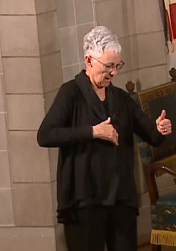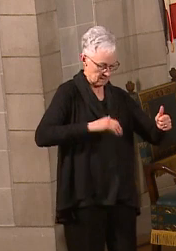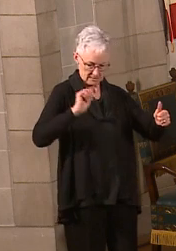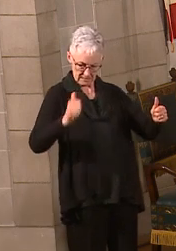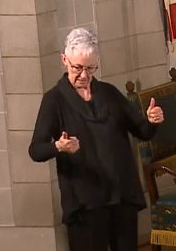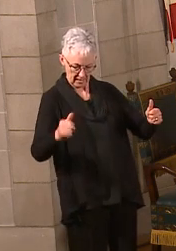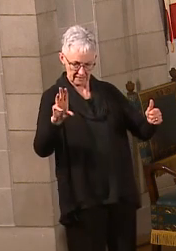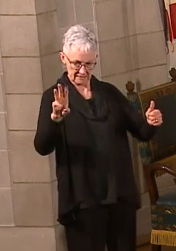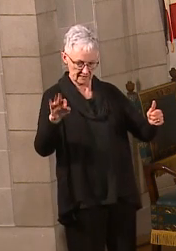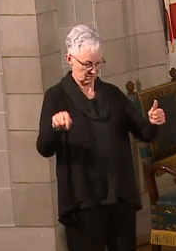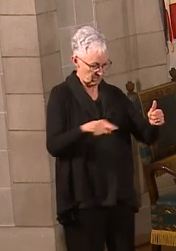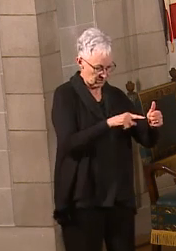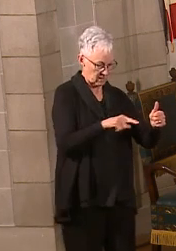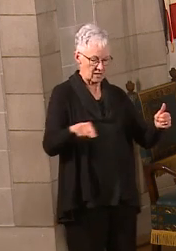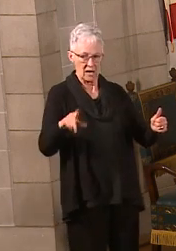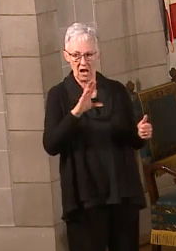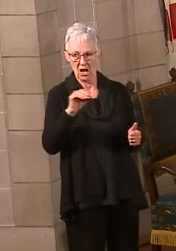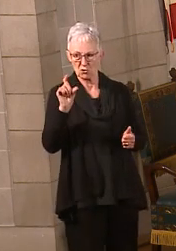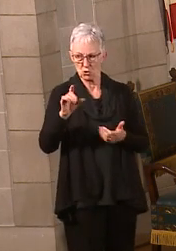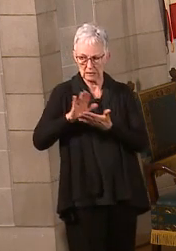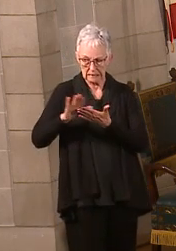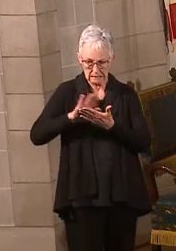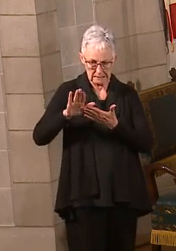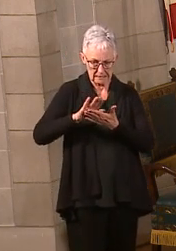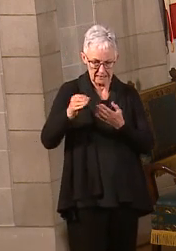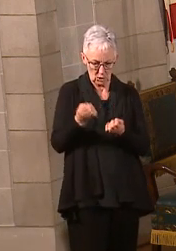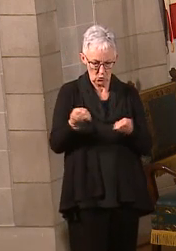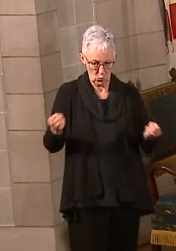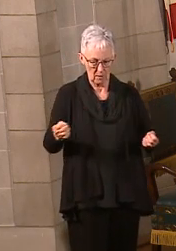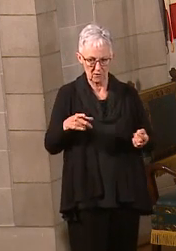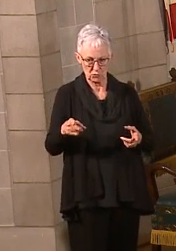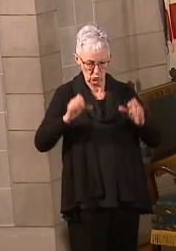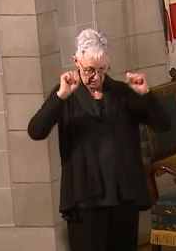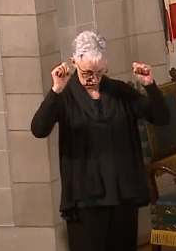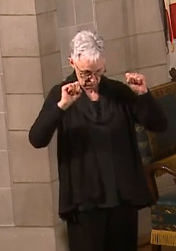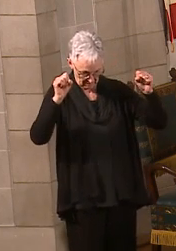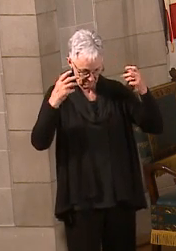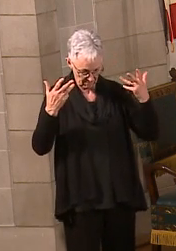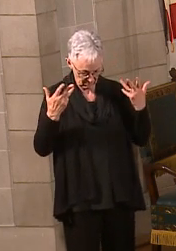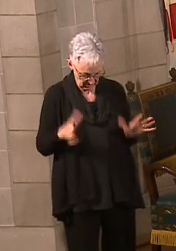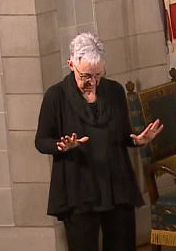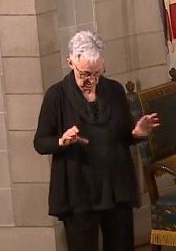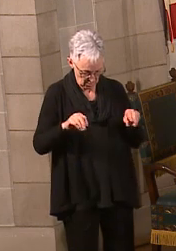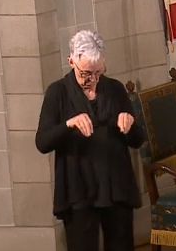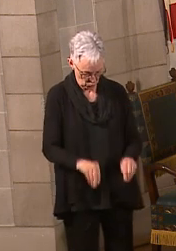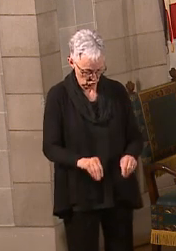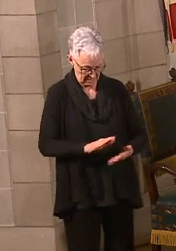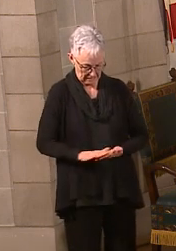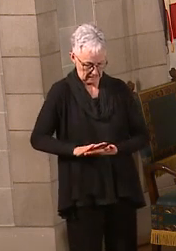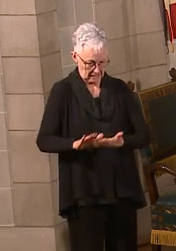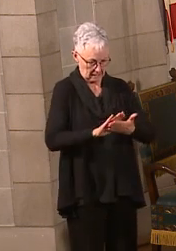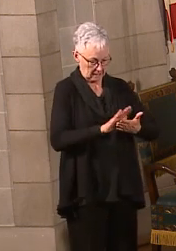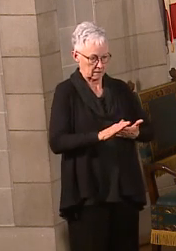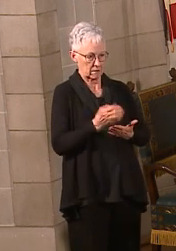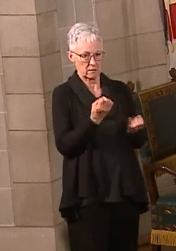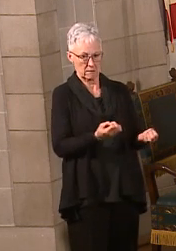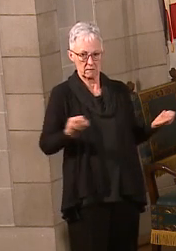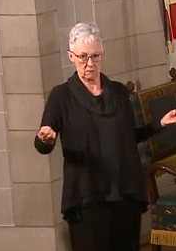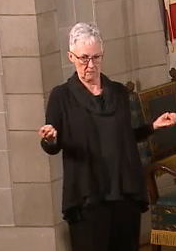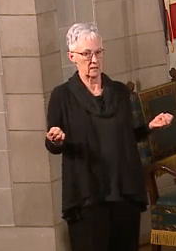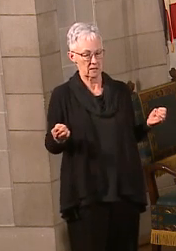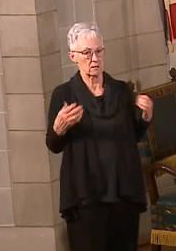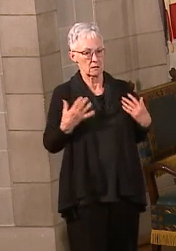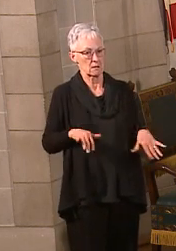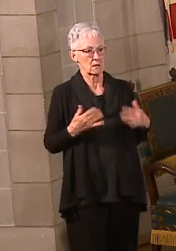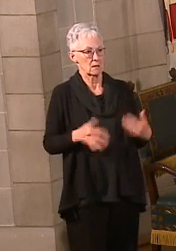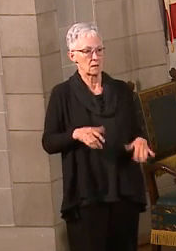common sense stuff about sanitizing frequently and using lots of cleaner and all that sort of good stuff. Again, there's lots of great opportunities. I know the weather's not gonna